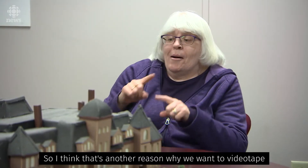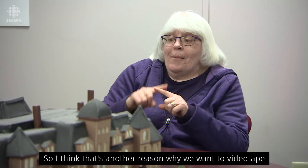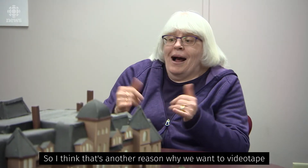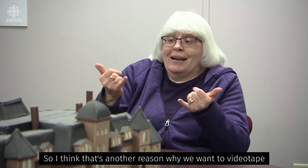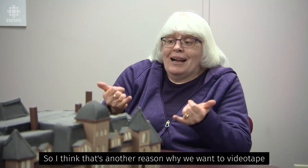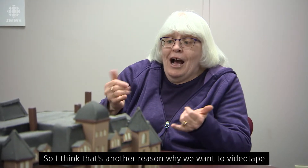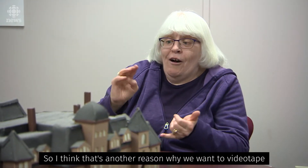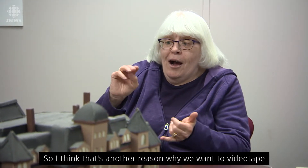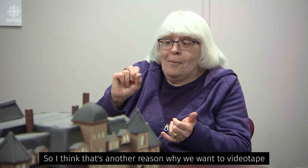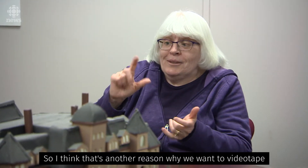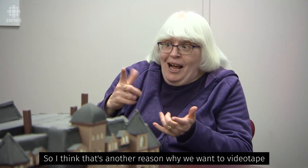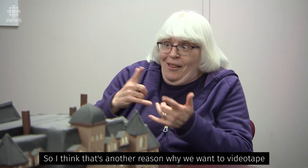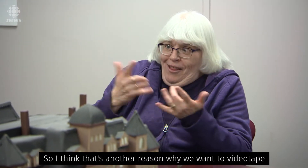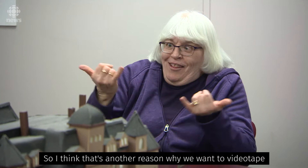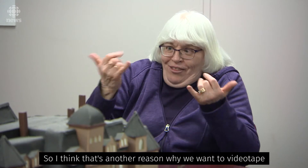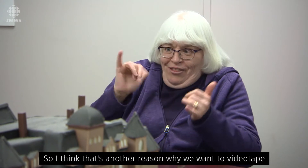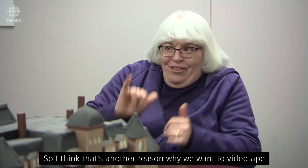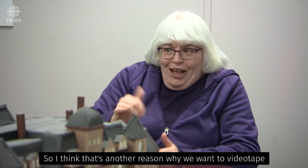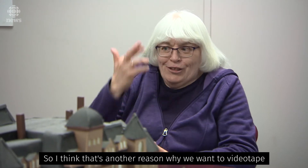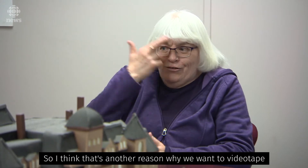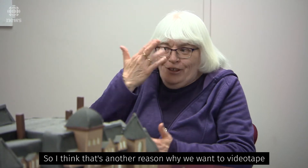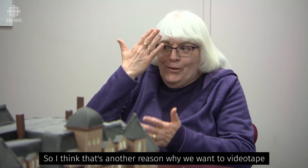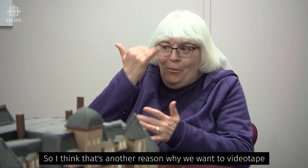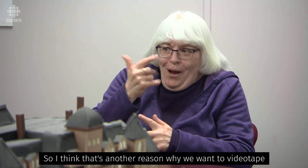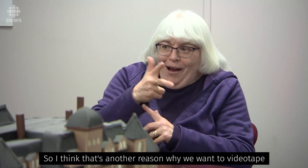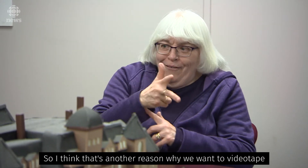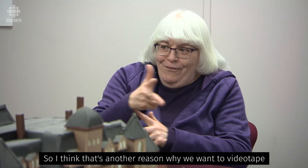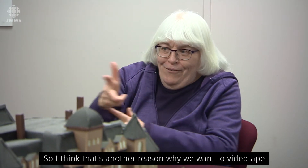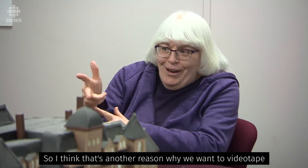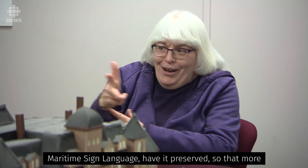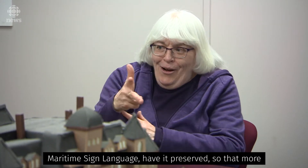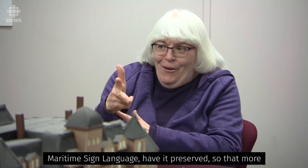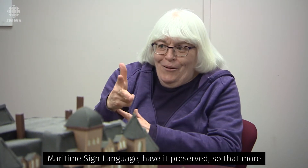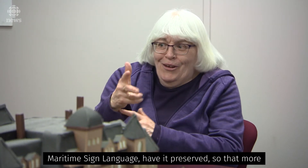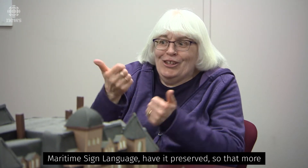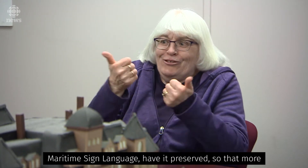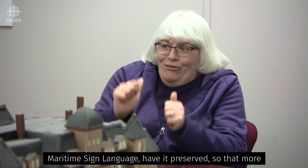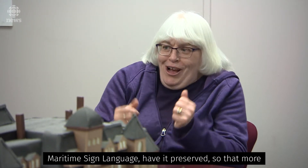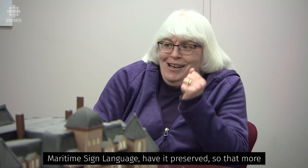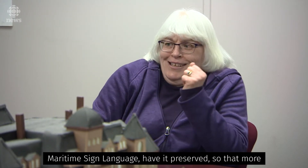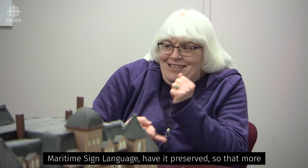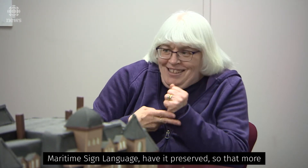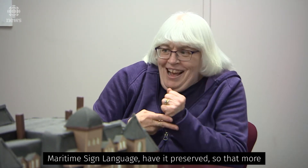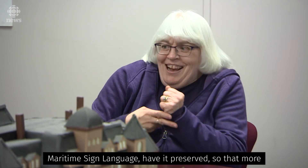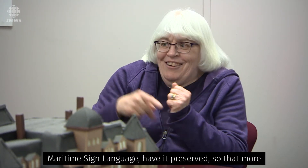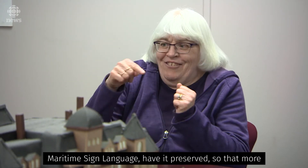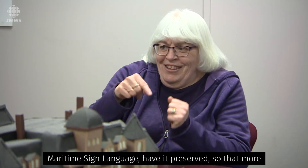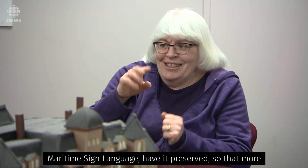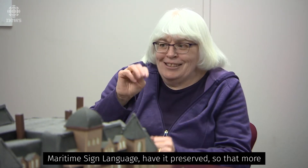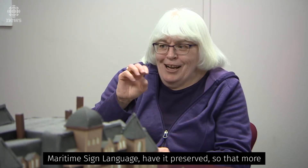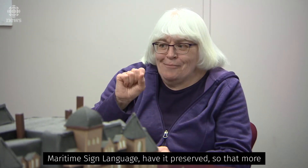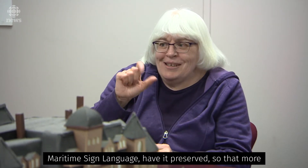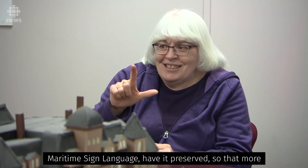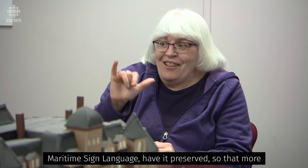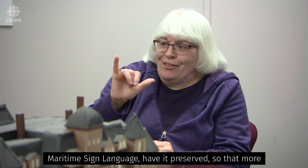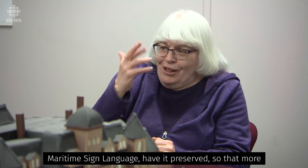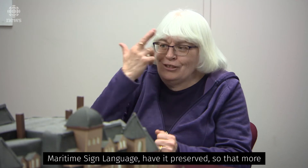And so I think that's another reason why we want to videotape Maritime Sign Language, have it preserved, so that more and